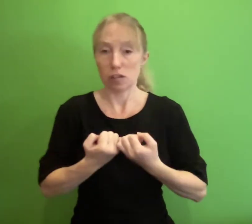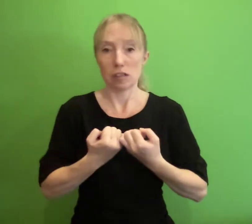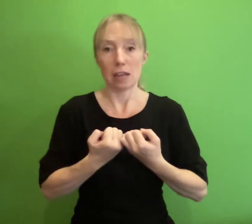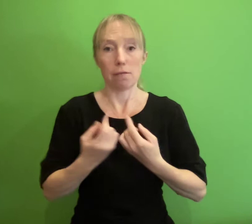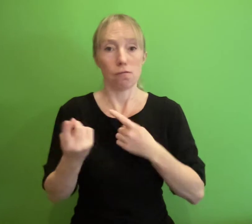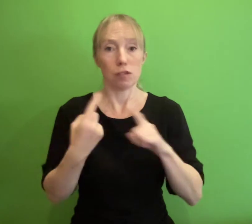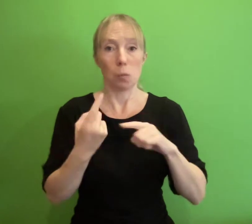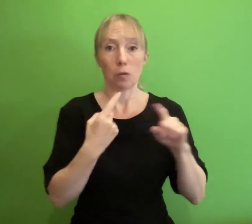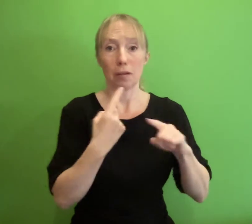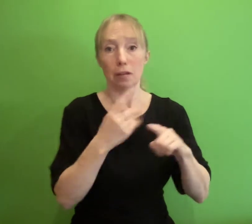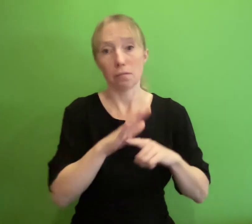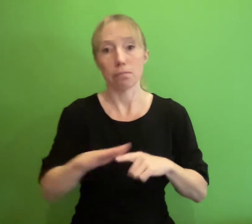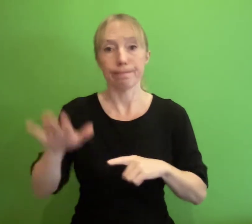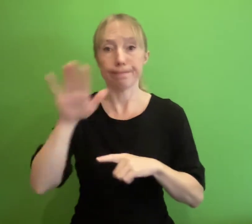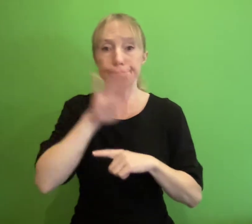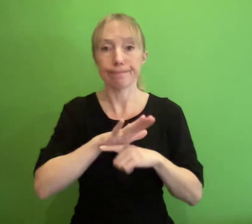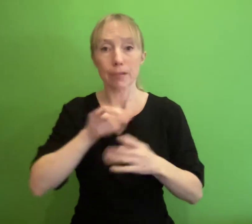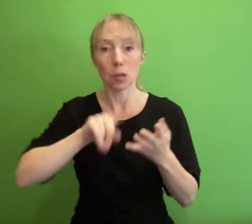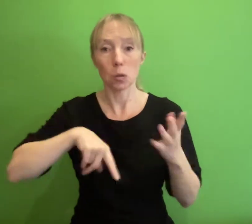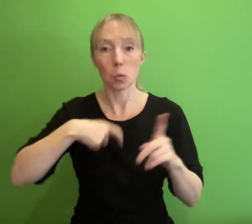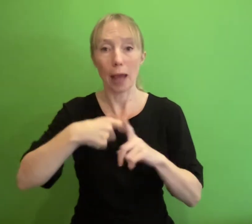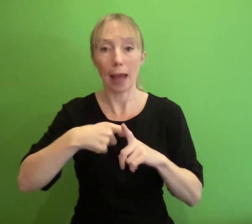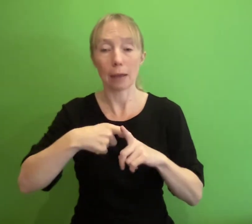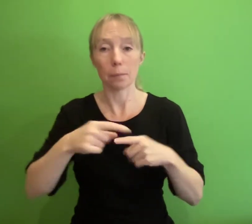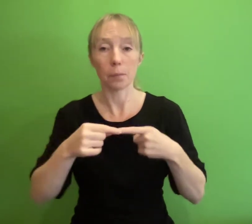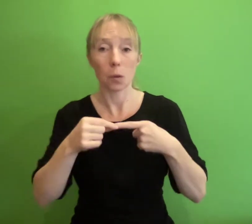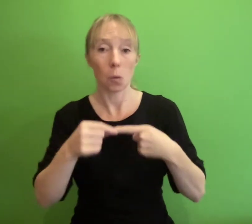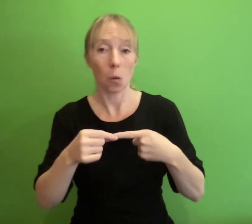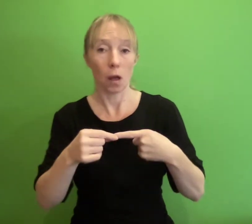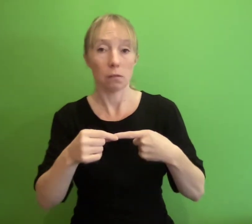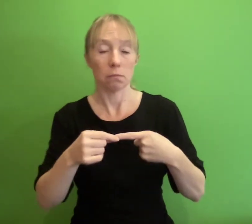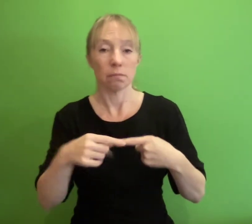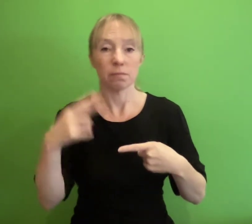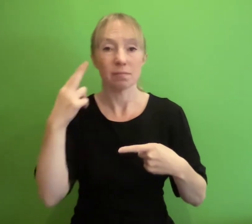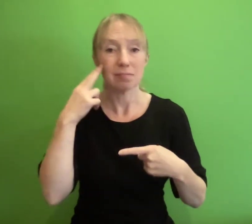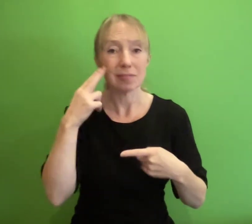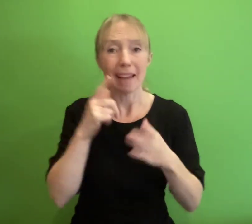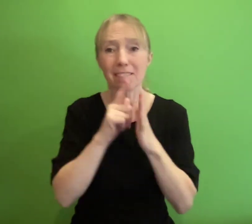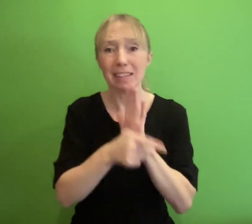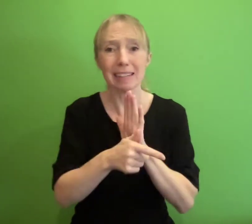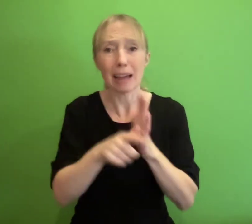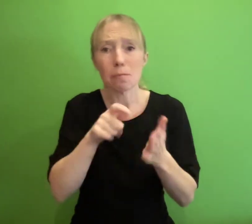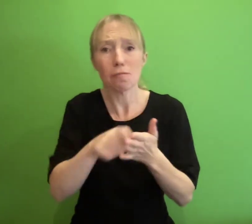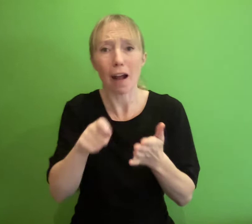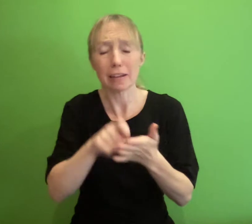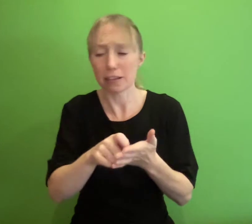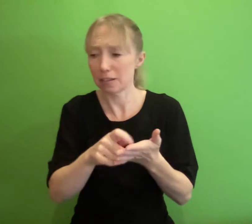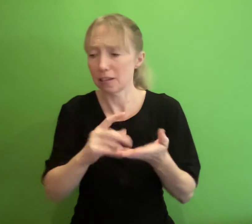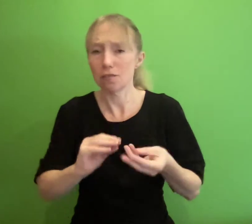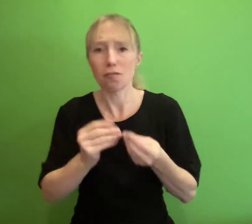UK. 1. Deaf and disabled writers, creative producers and